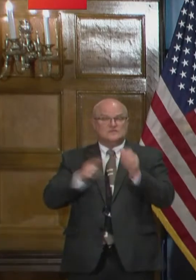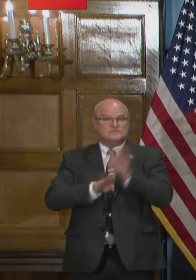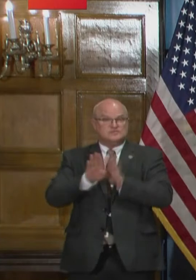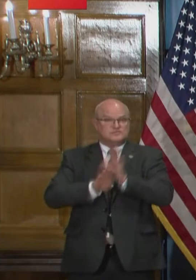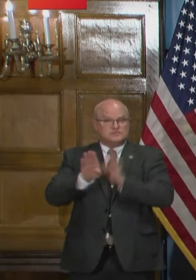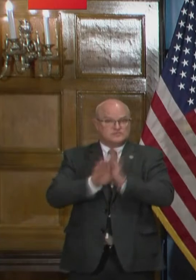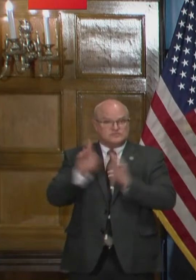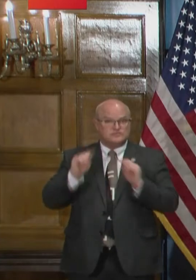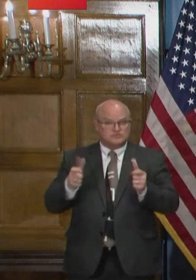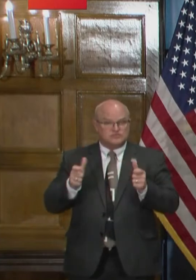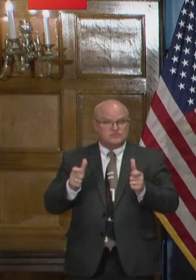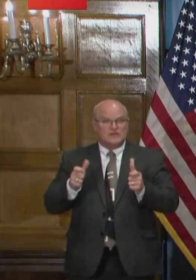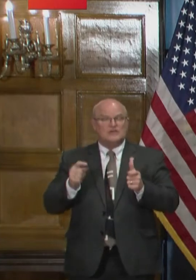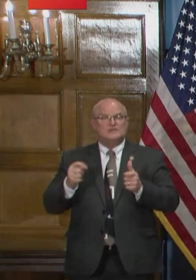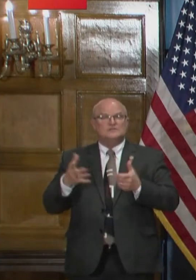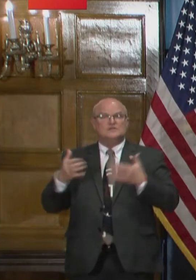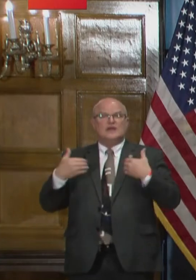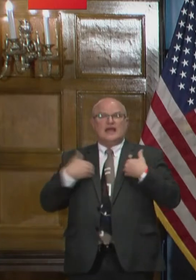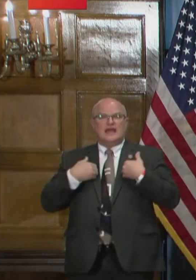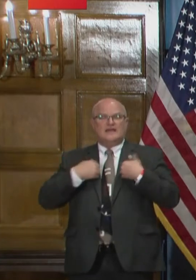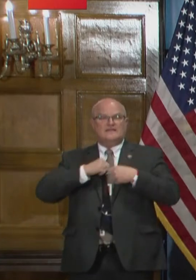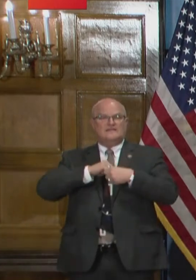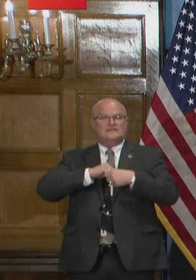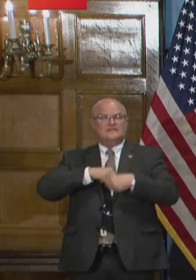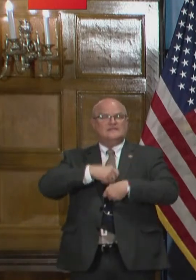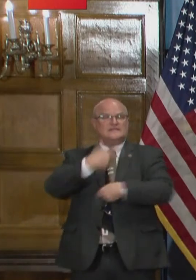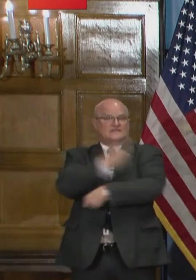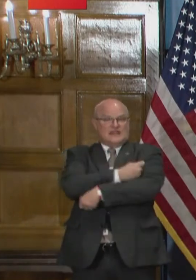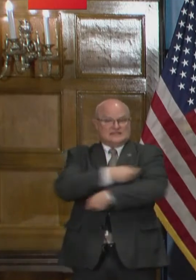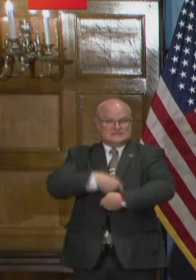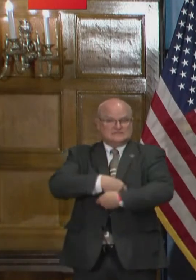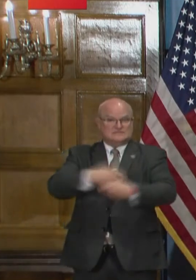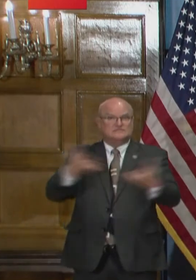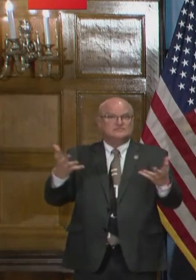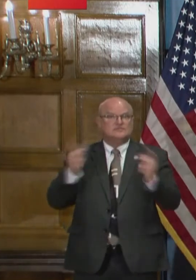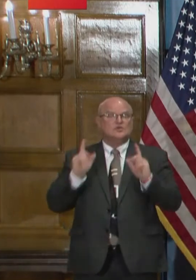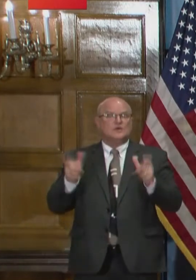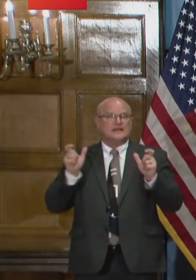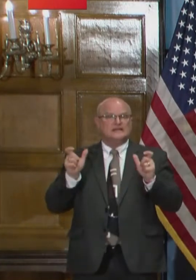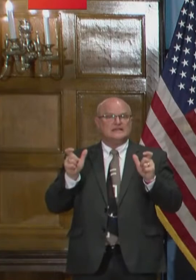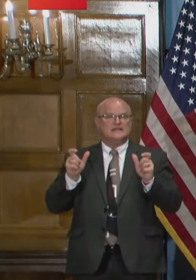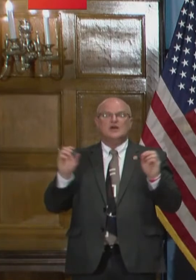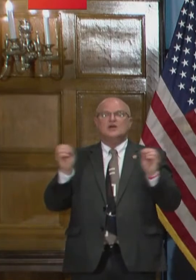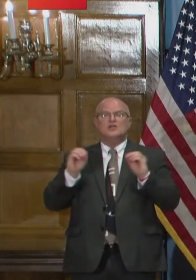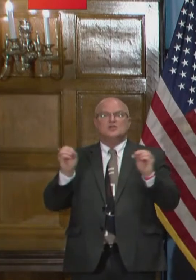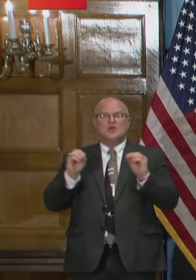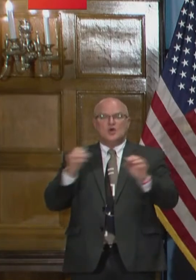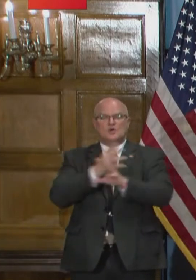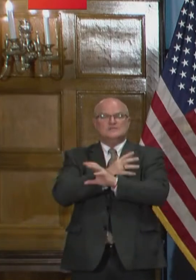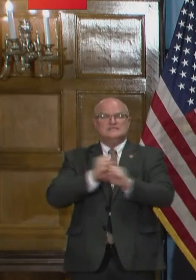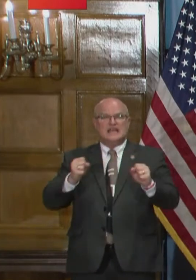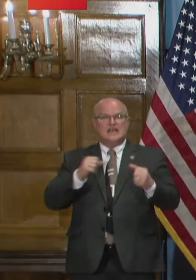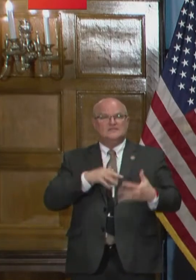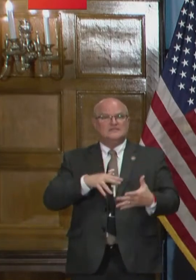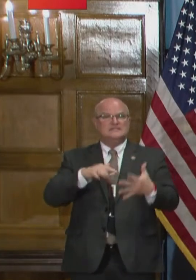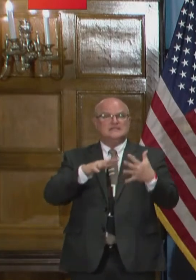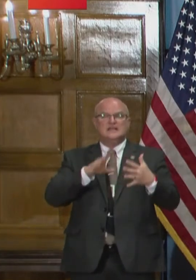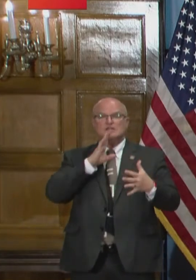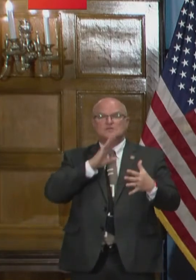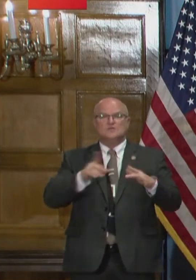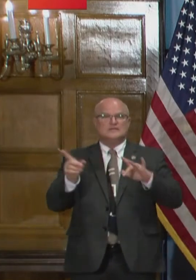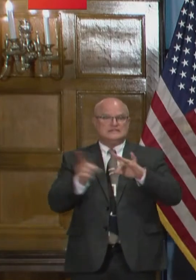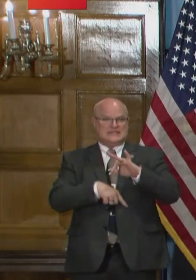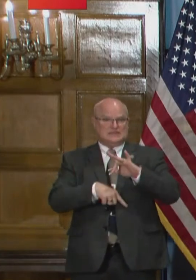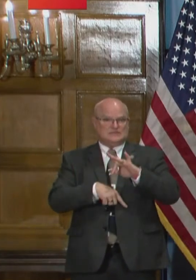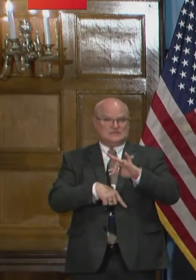strategies to bring the vaccines to market rapidly, no safety studies were left